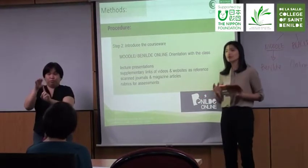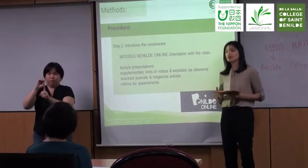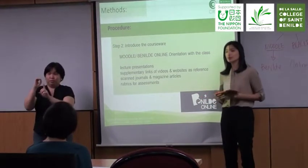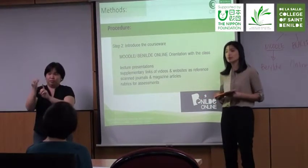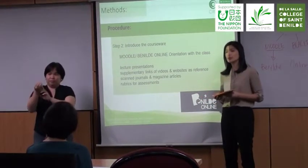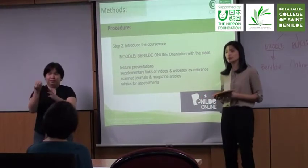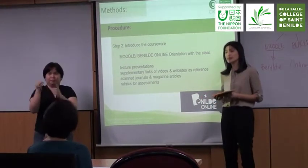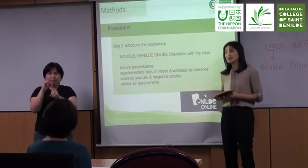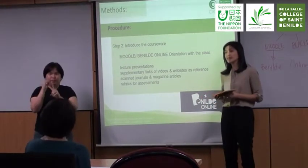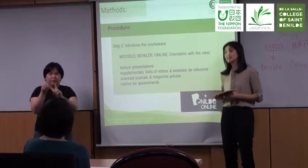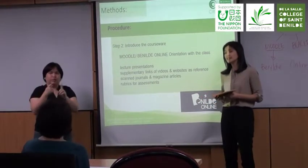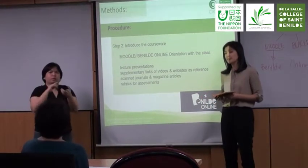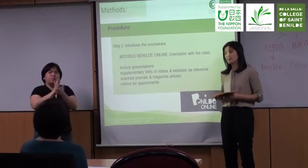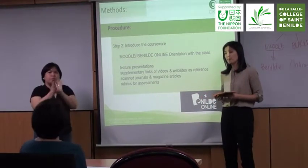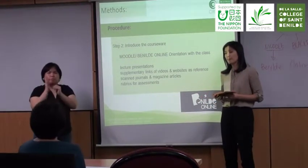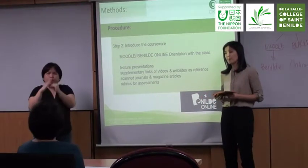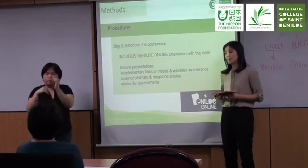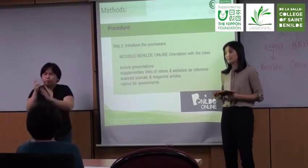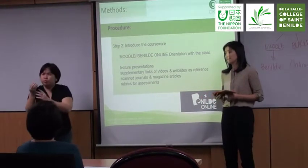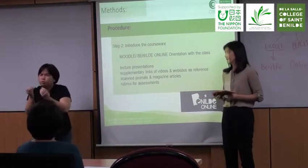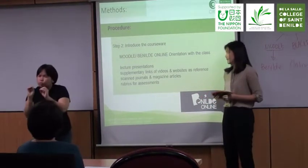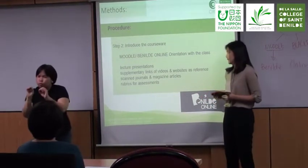be comfortable in using it.